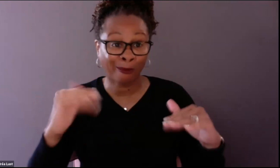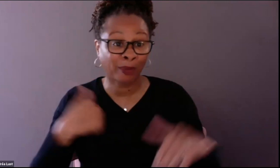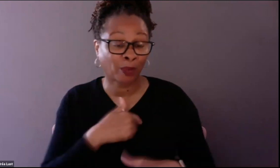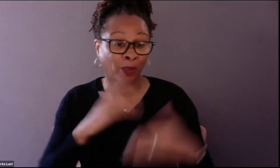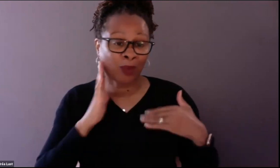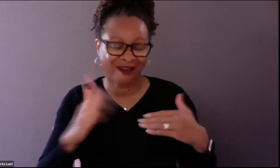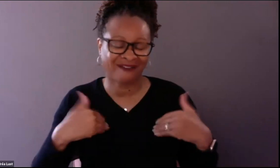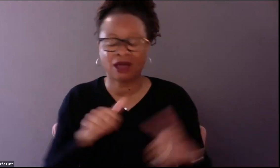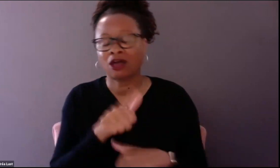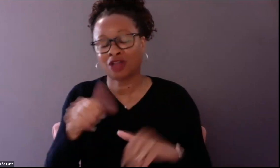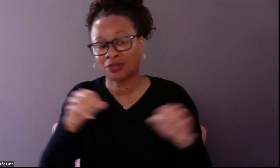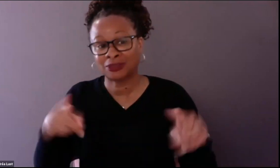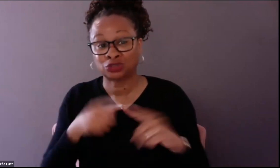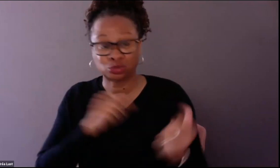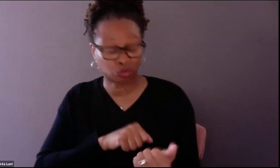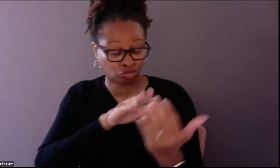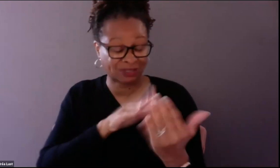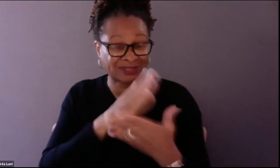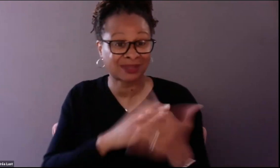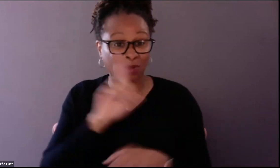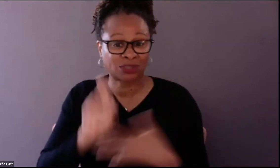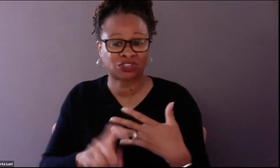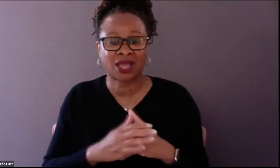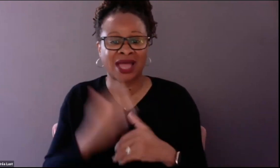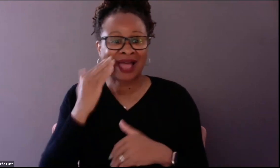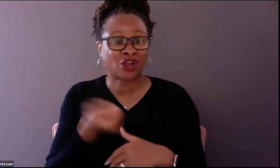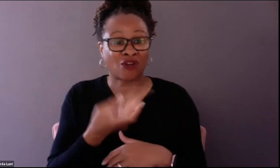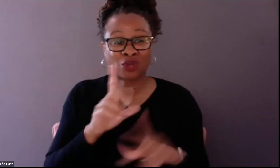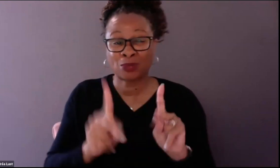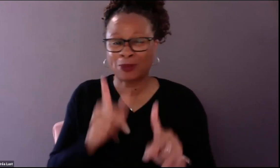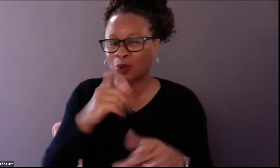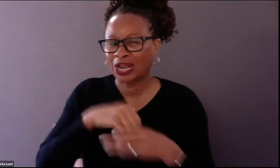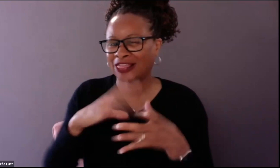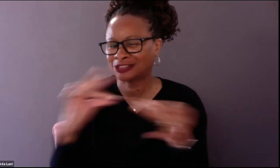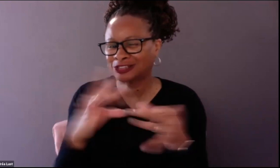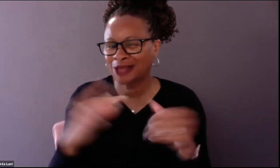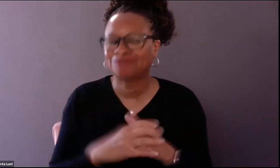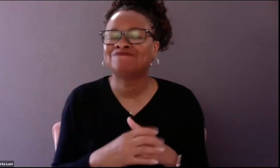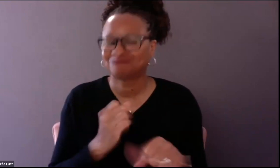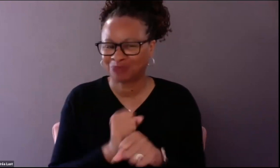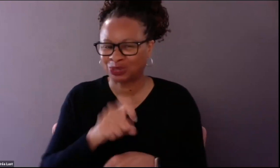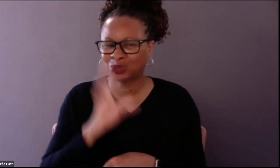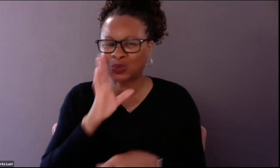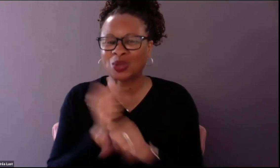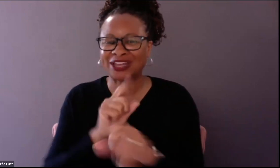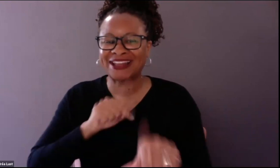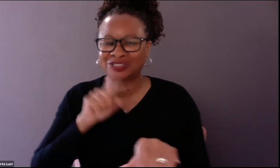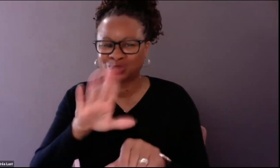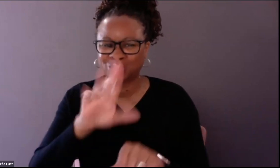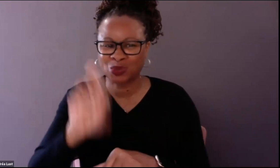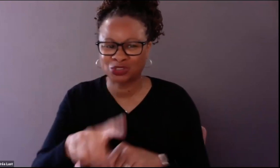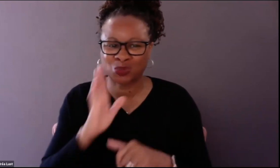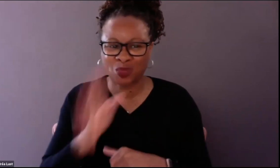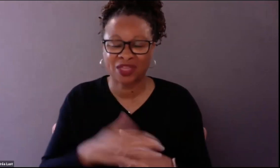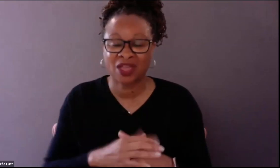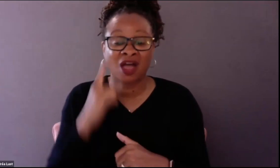an opportunity to address some of these. I know a couple of people that is in the chat. I'll make sure you get an answer to your question. For